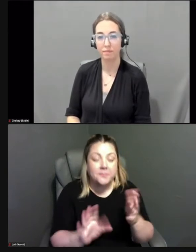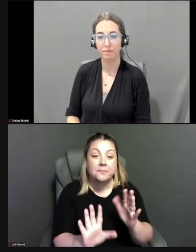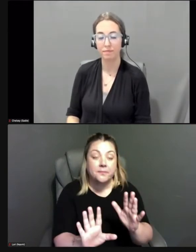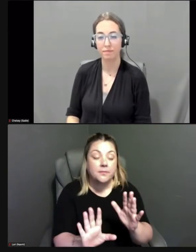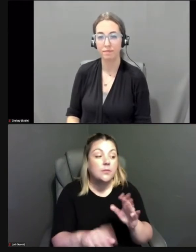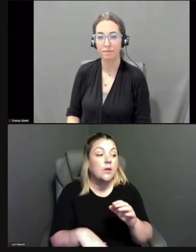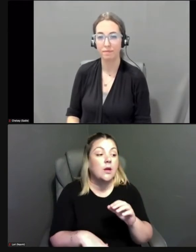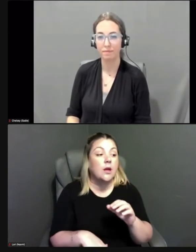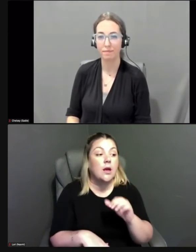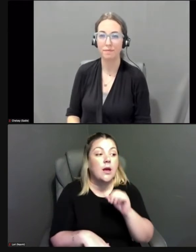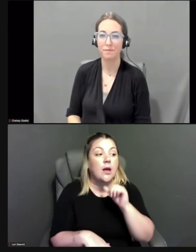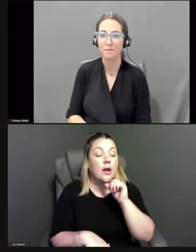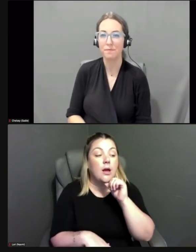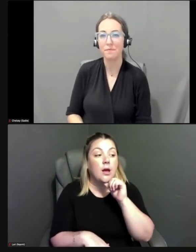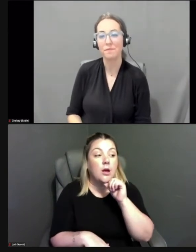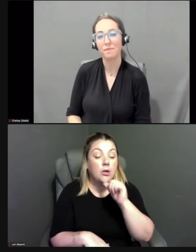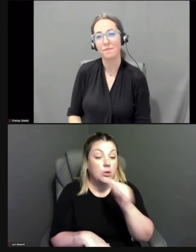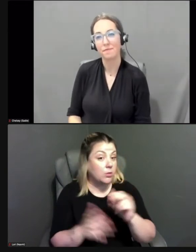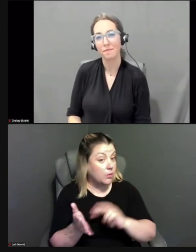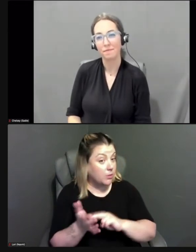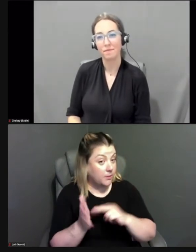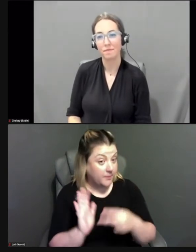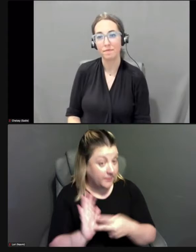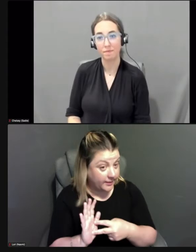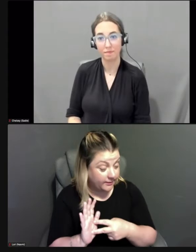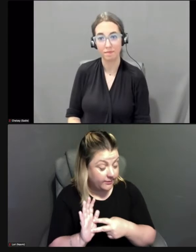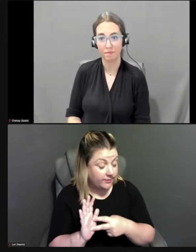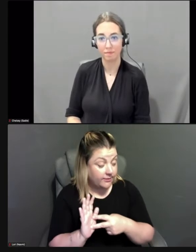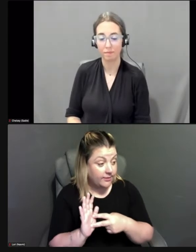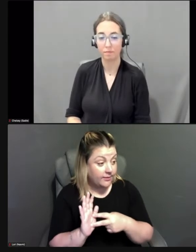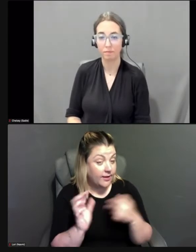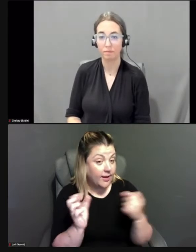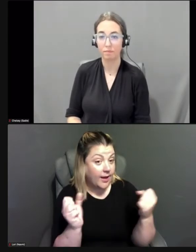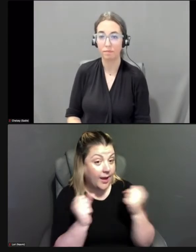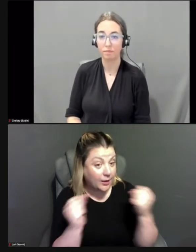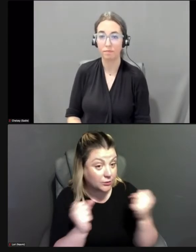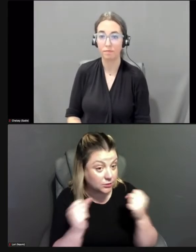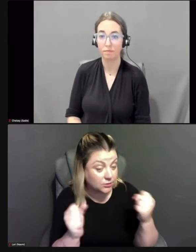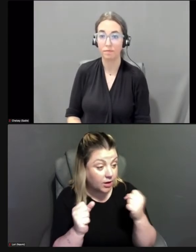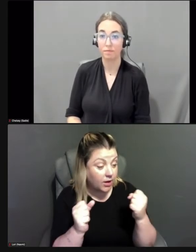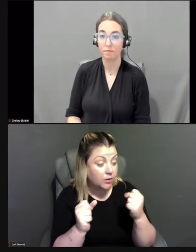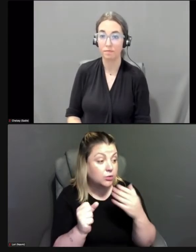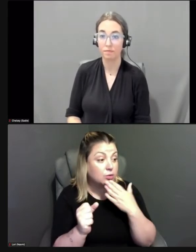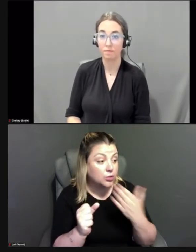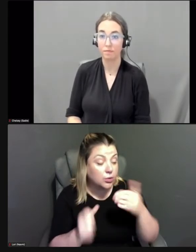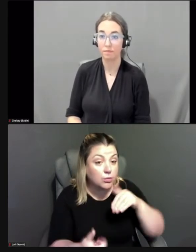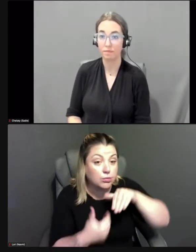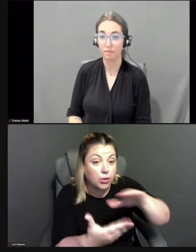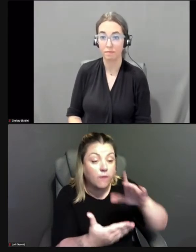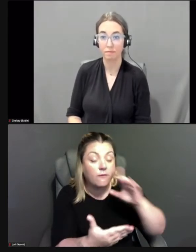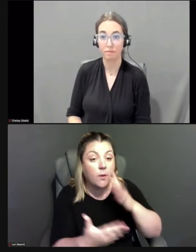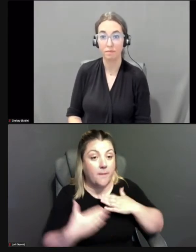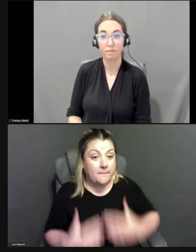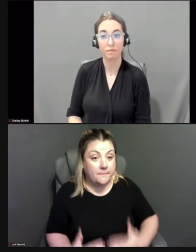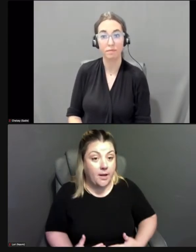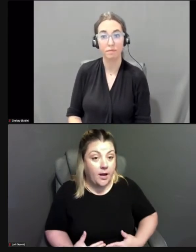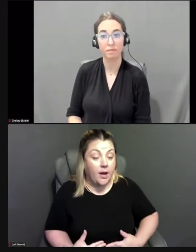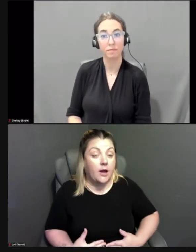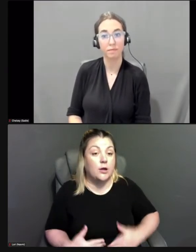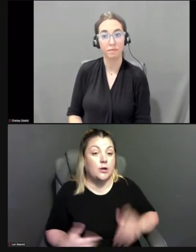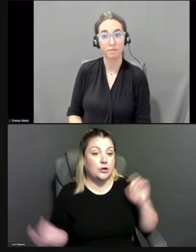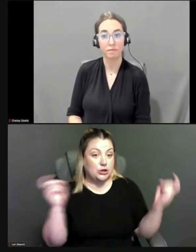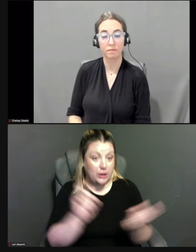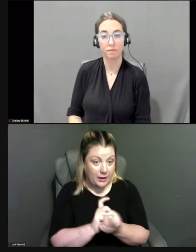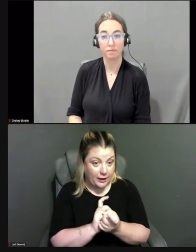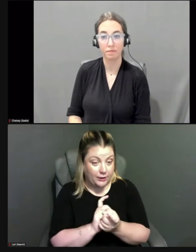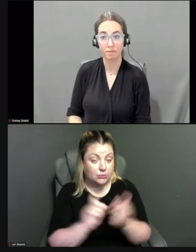physical activity, that exercise is a technique for managing or changing our body sizes. Like, we know that's not